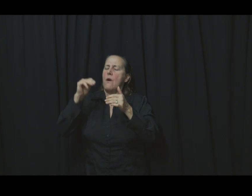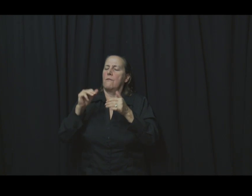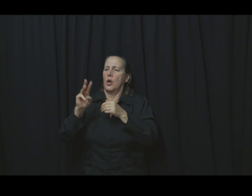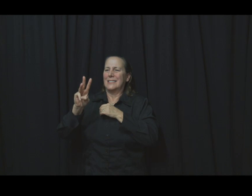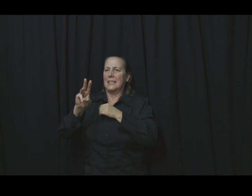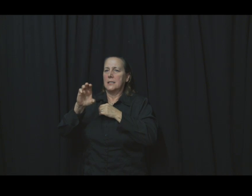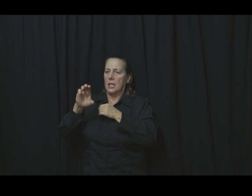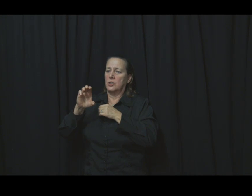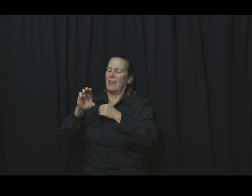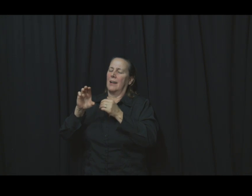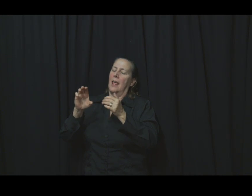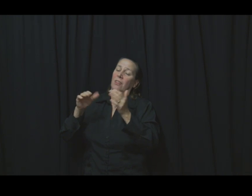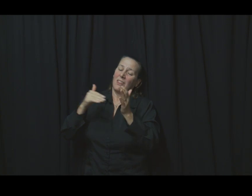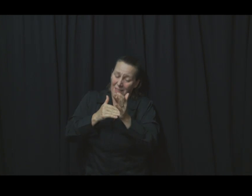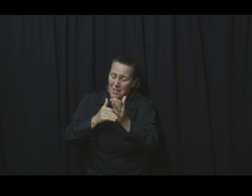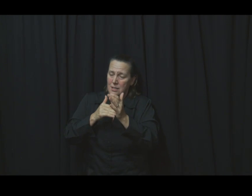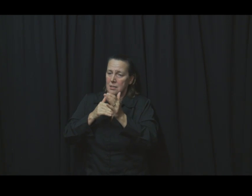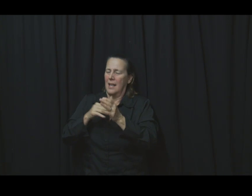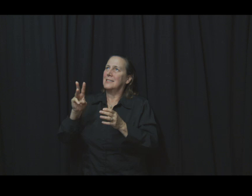680,000 layers.